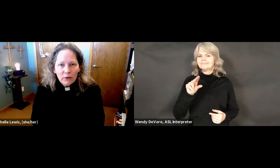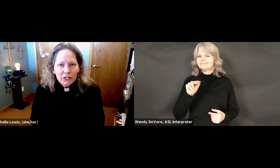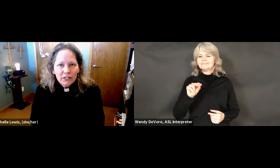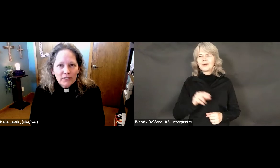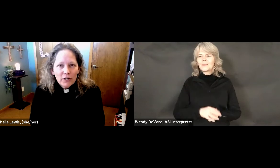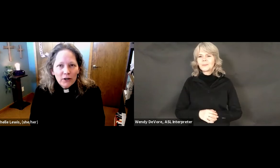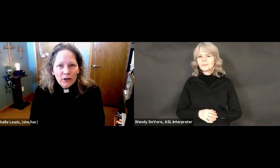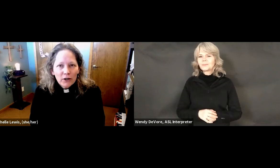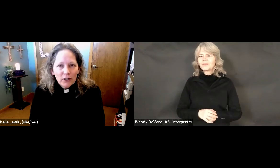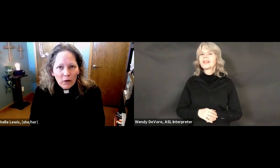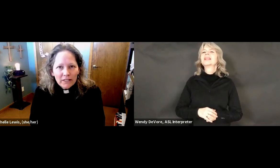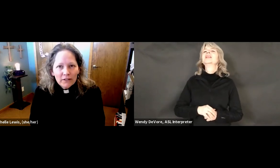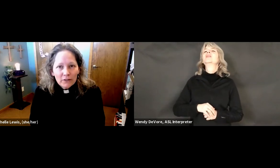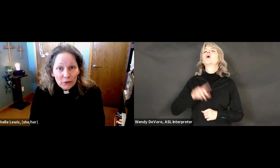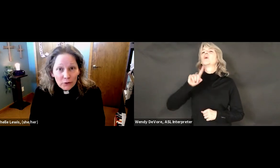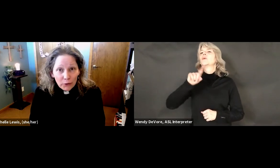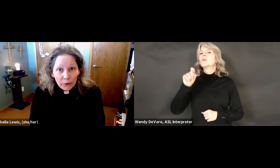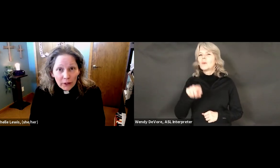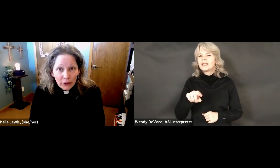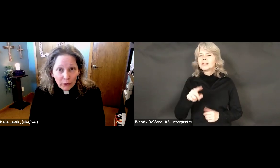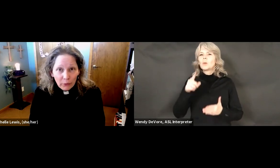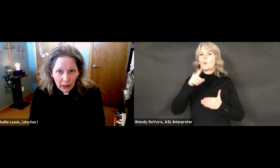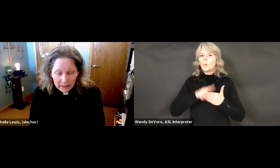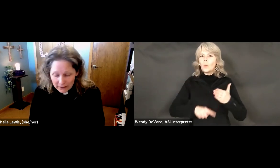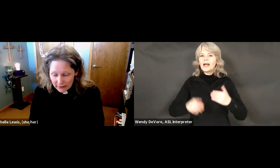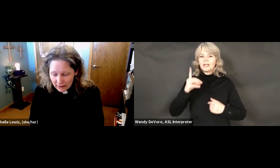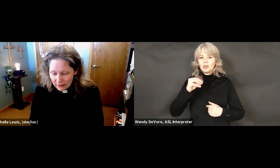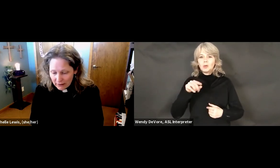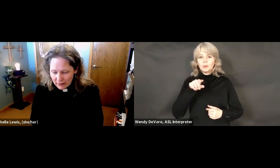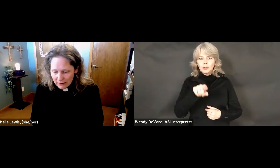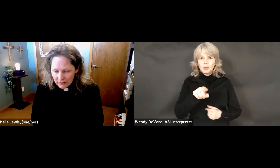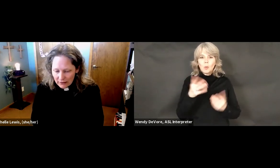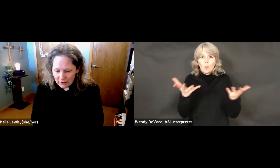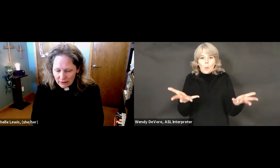The question is, what do you want?